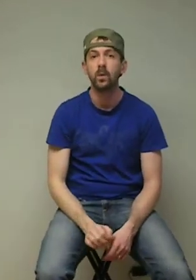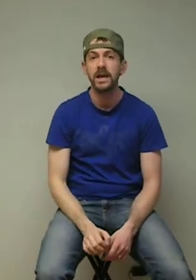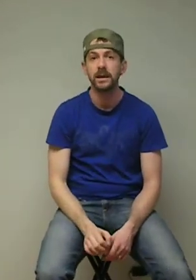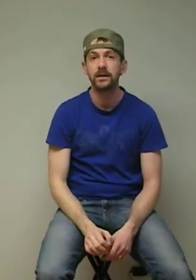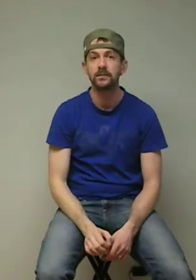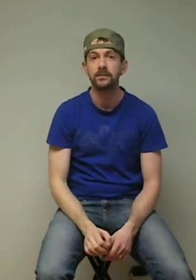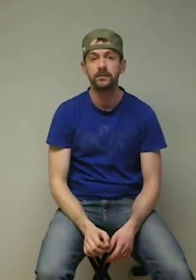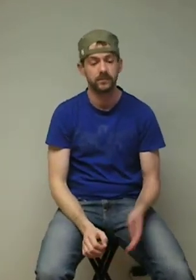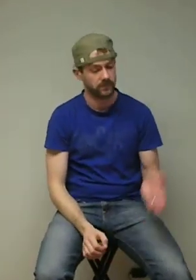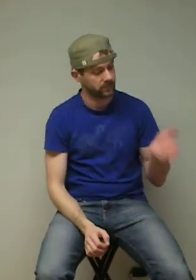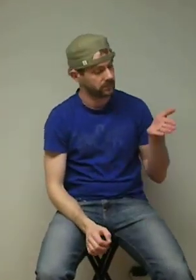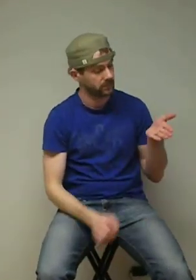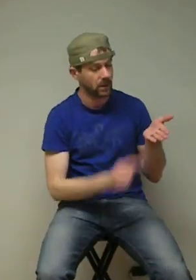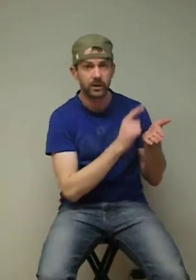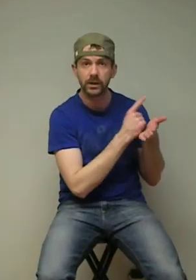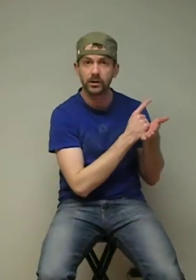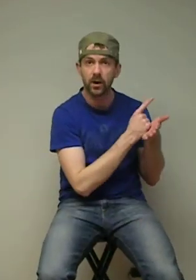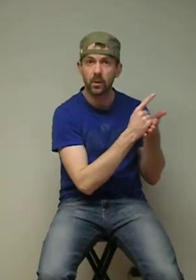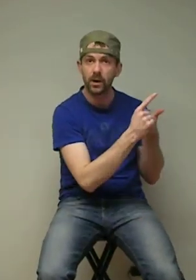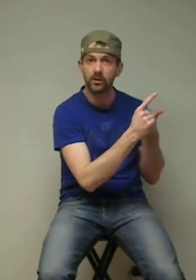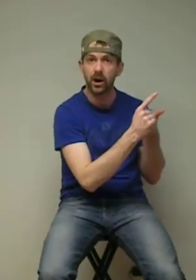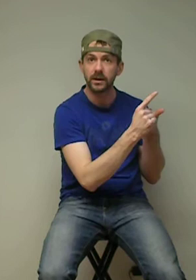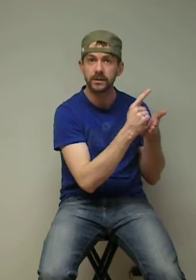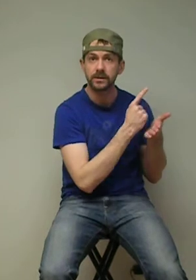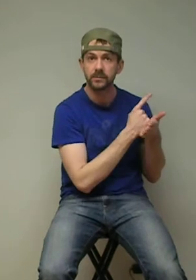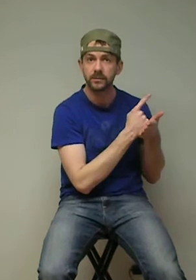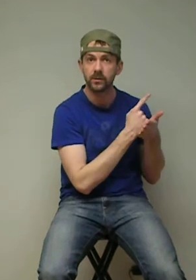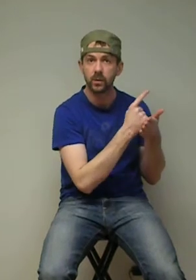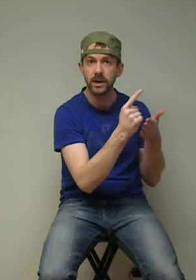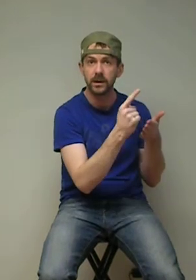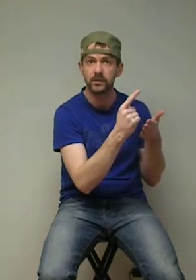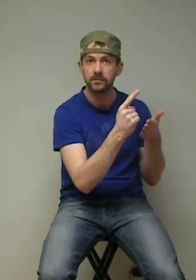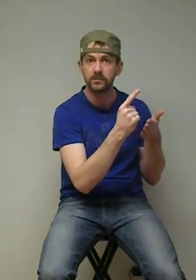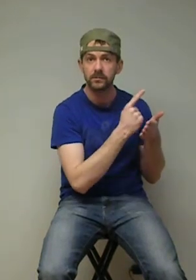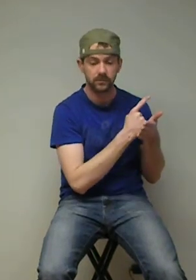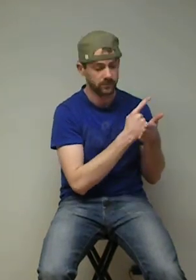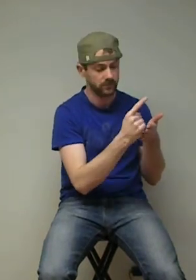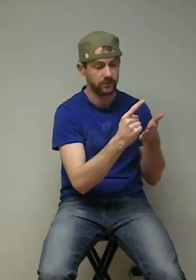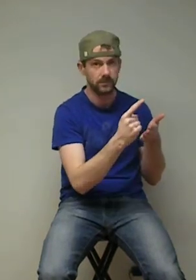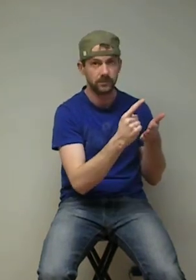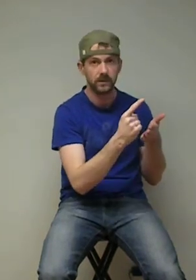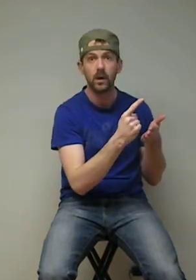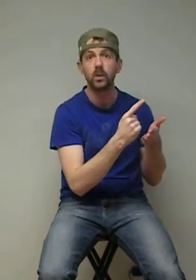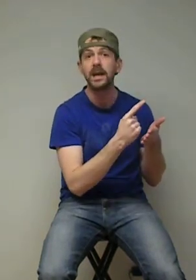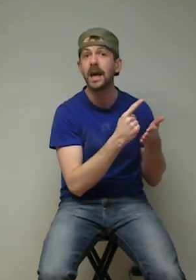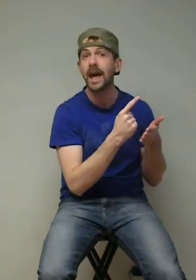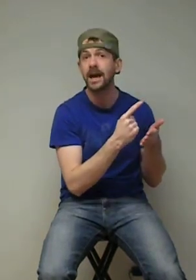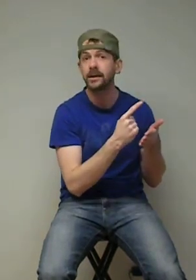Week. I'm just going to draw one across for week. Now weekend,